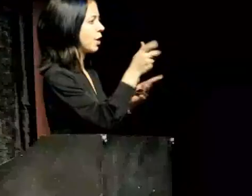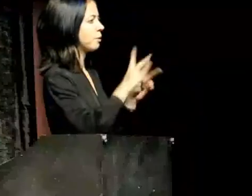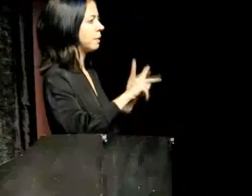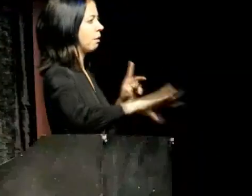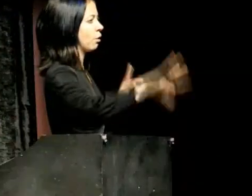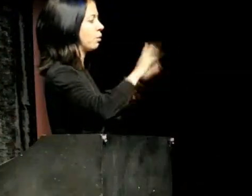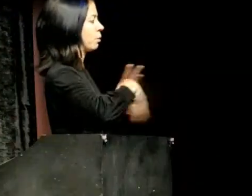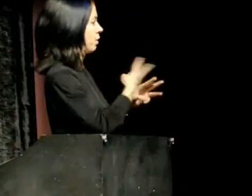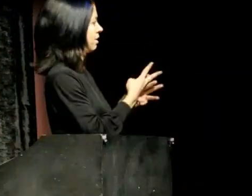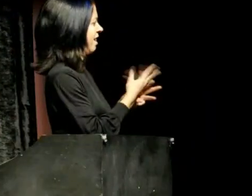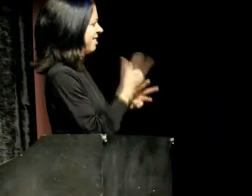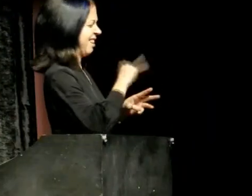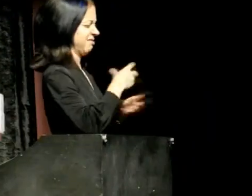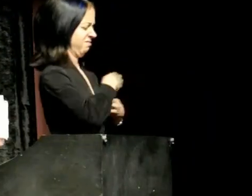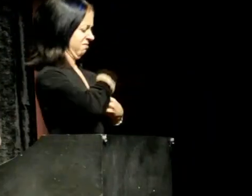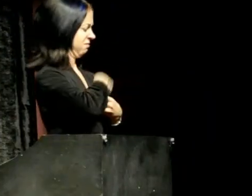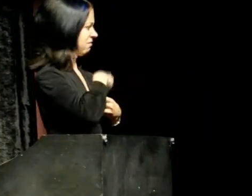nature. It was